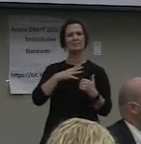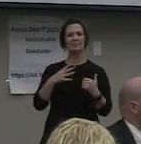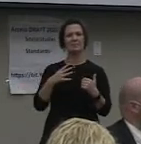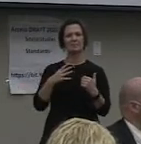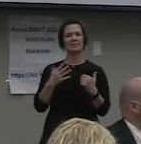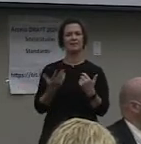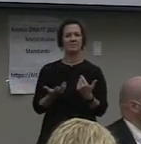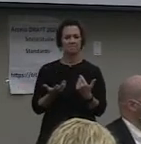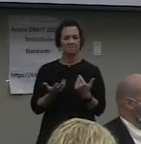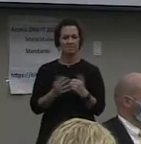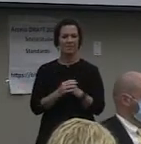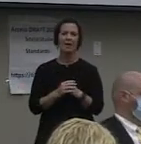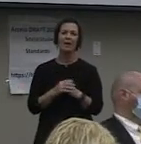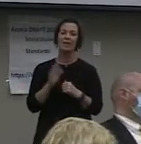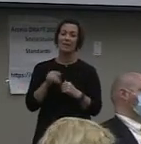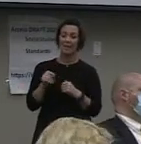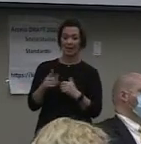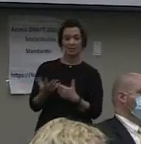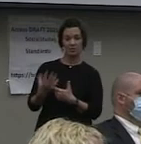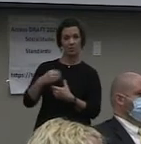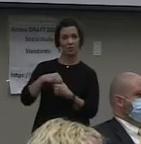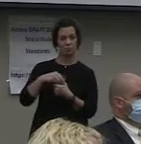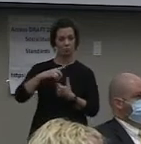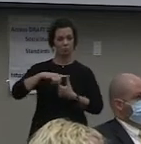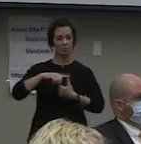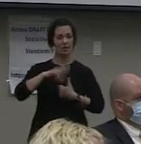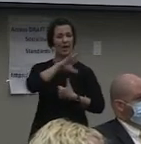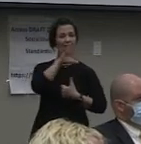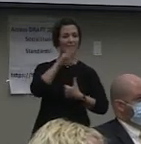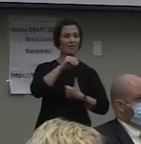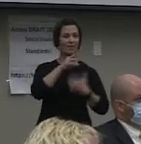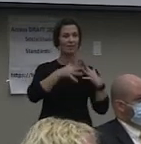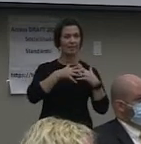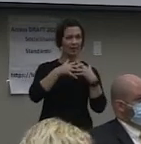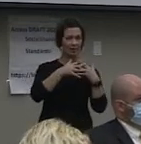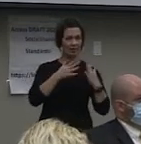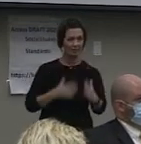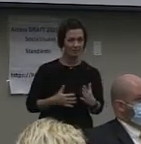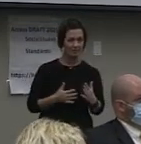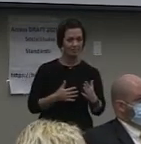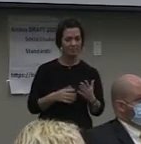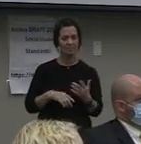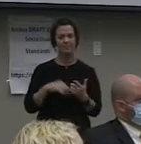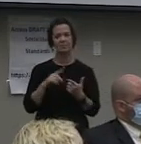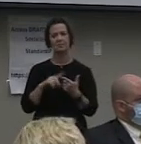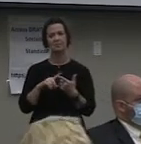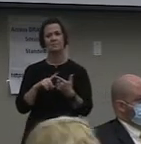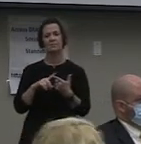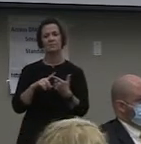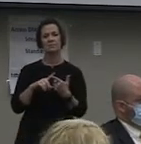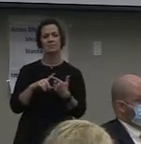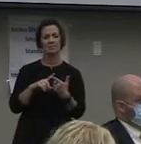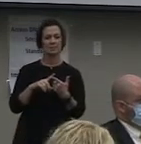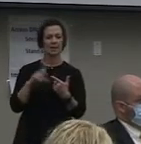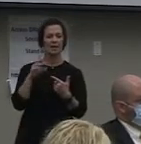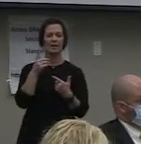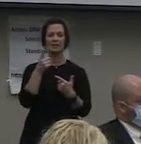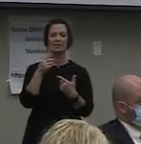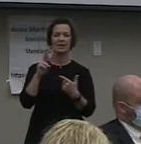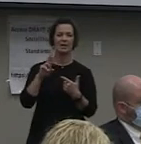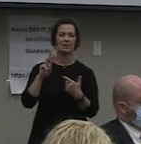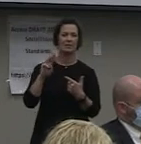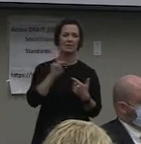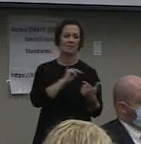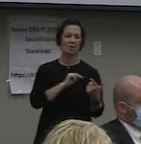Does the Declaration mean to include African Americans, as Abraham Lincoln, along with Frederick Douglass and the Reverend Dr. Martin Luther